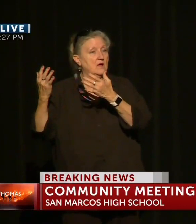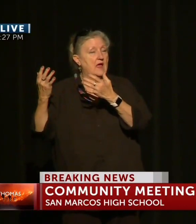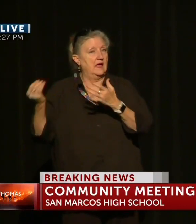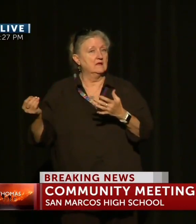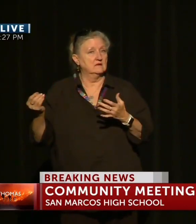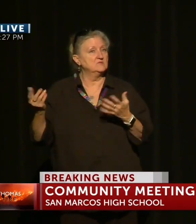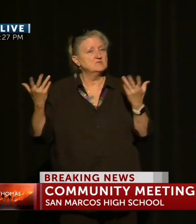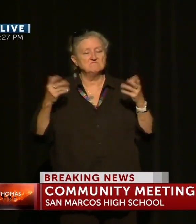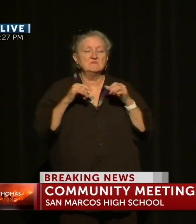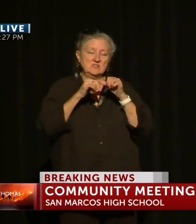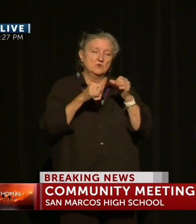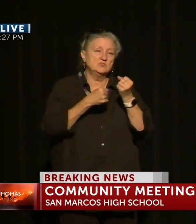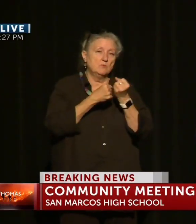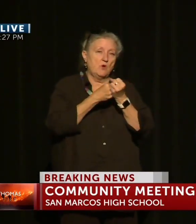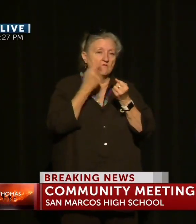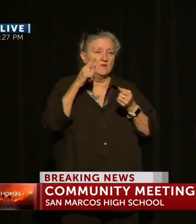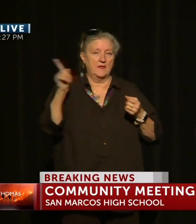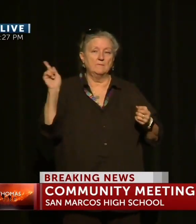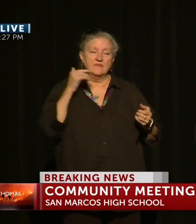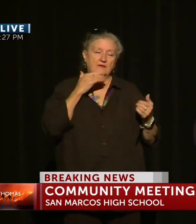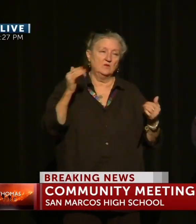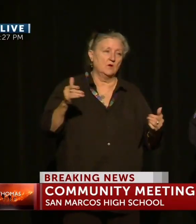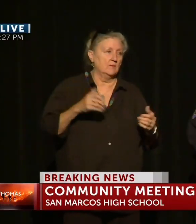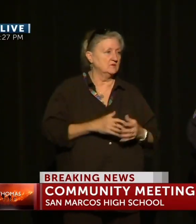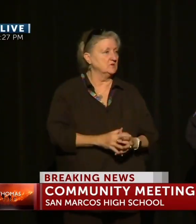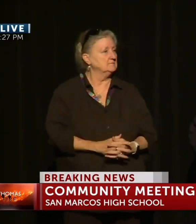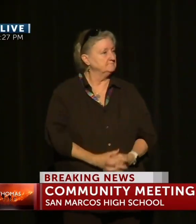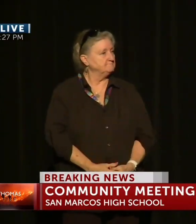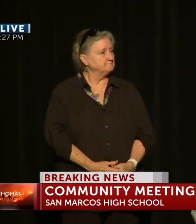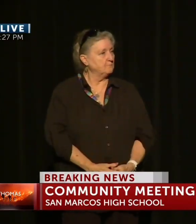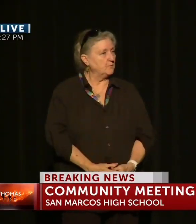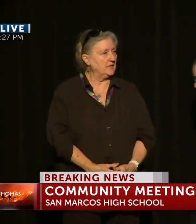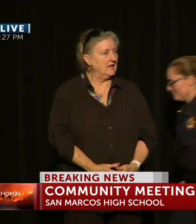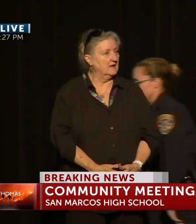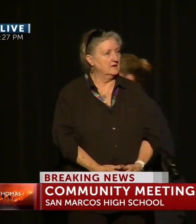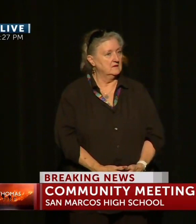and just continued support for them. Thank you very much.